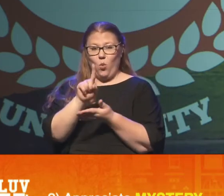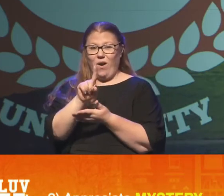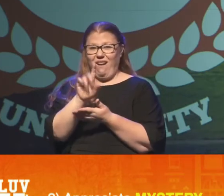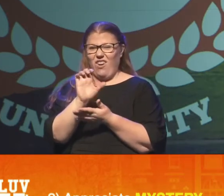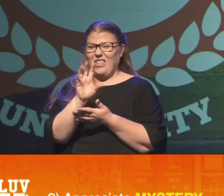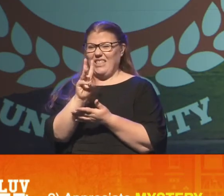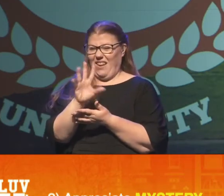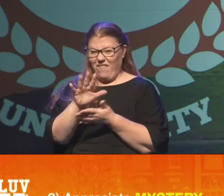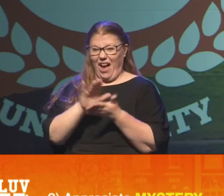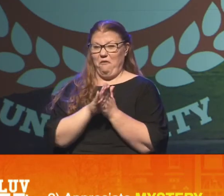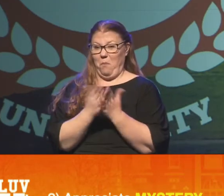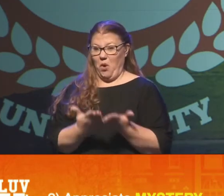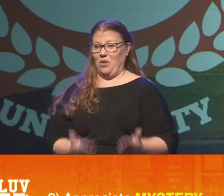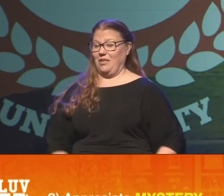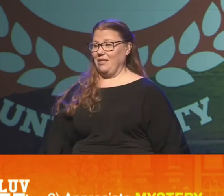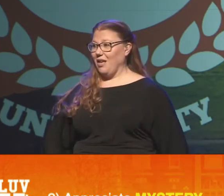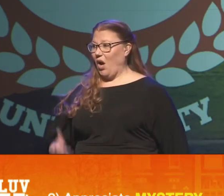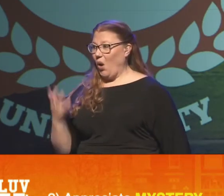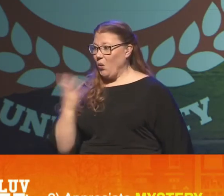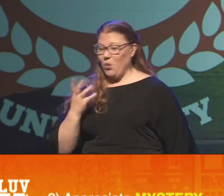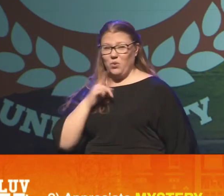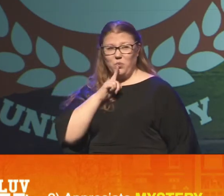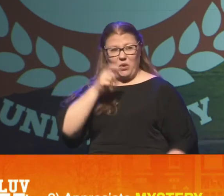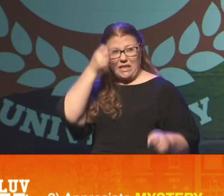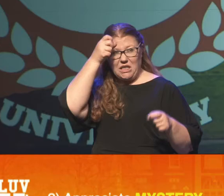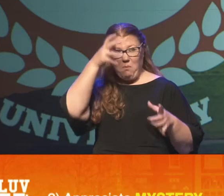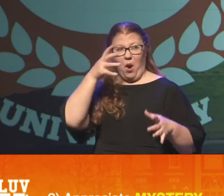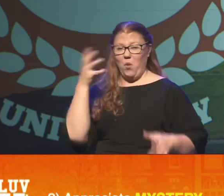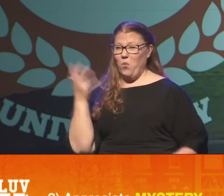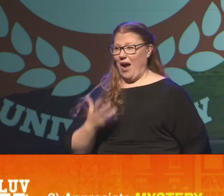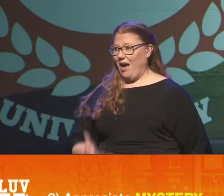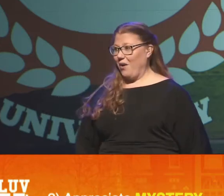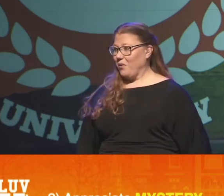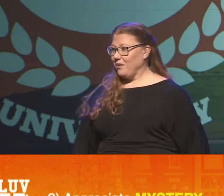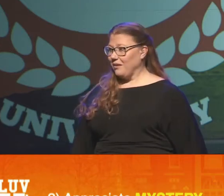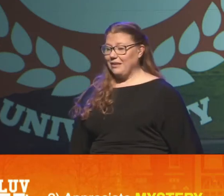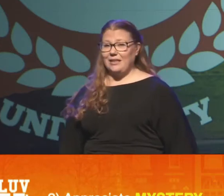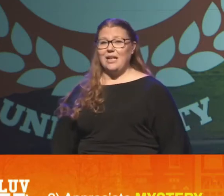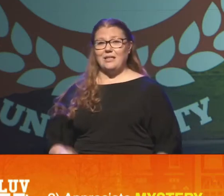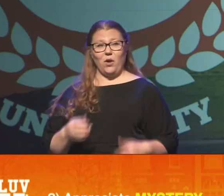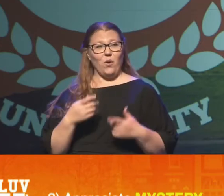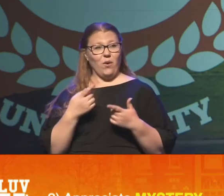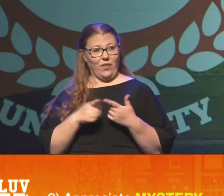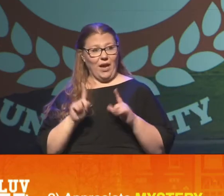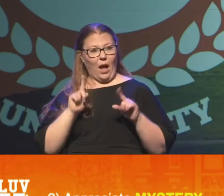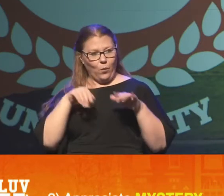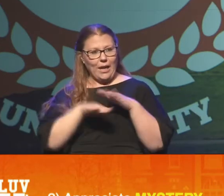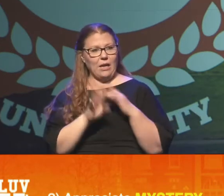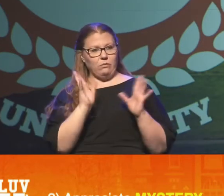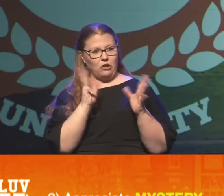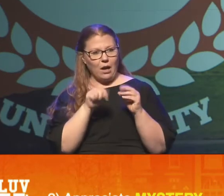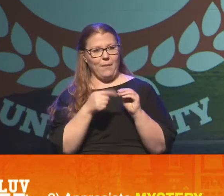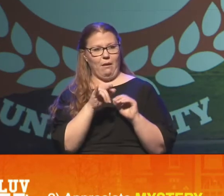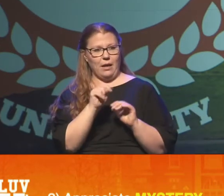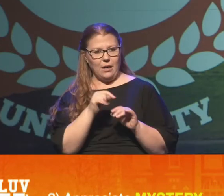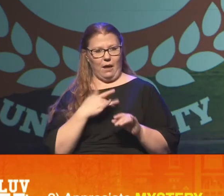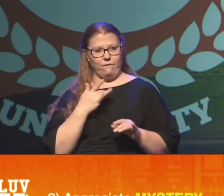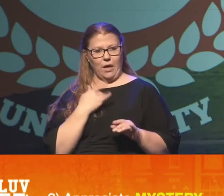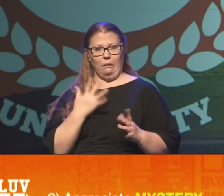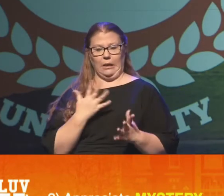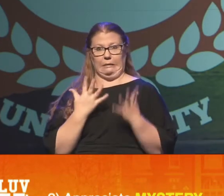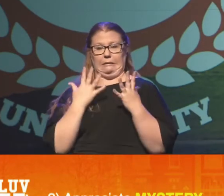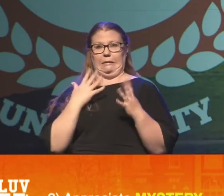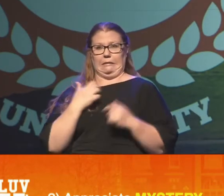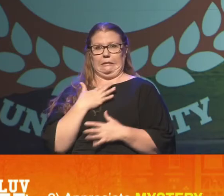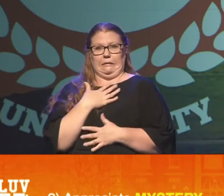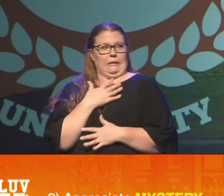books. Guy was amazing, brilliant. And so when I went in to talk to him about this, I felt a little intimidated. It's